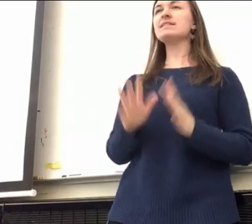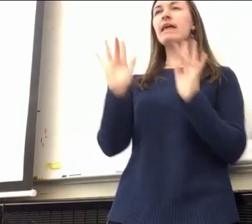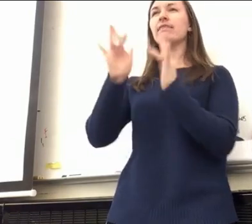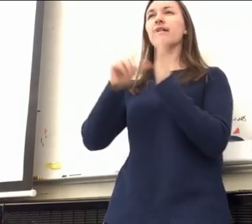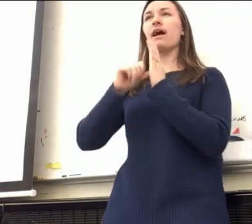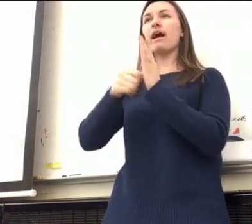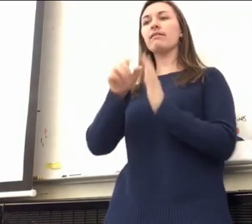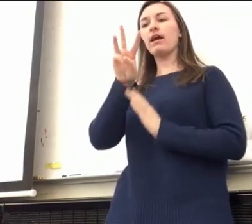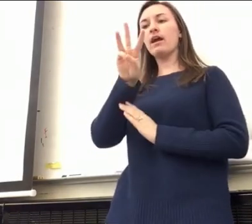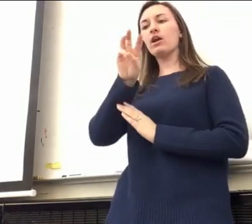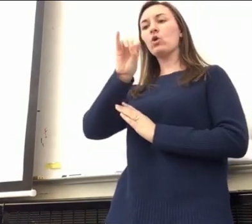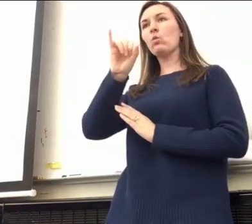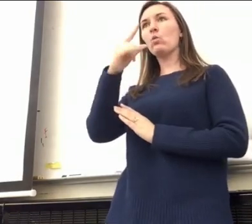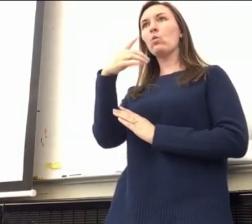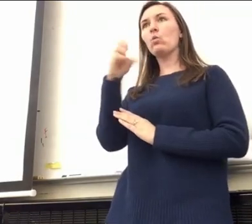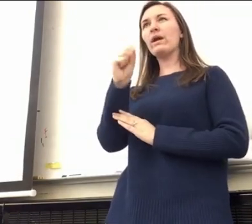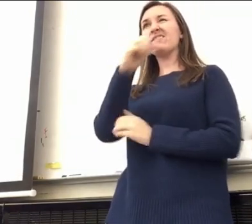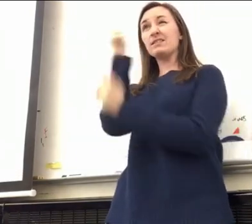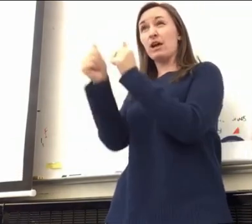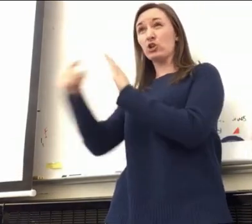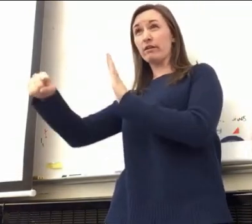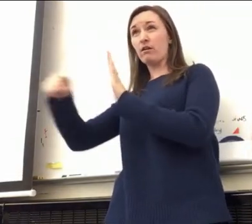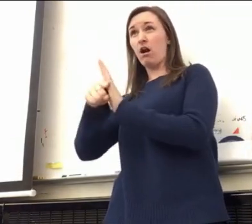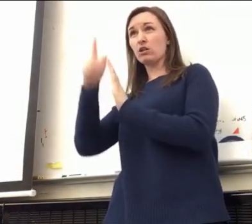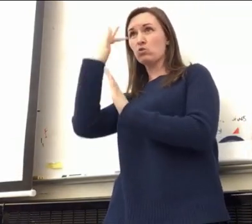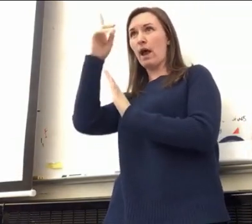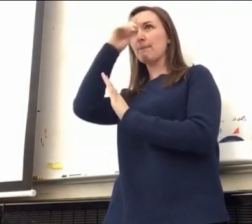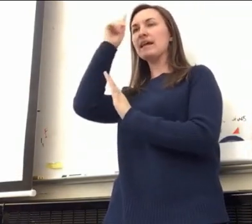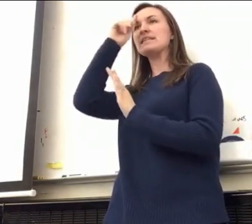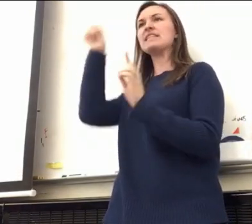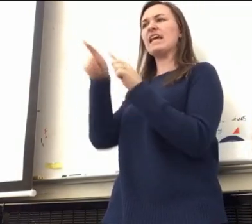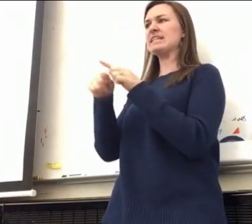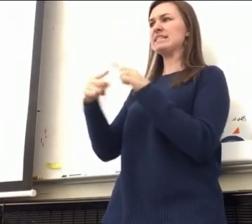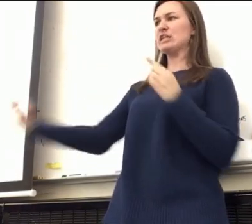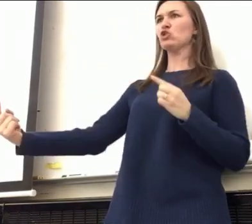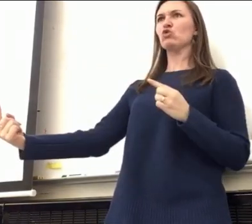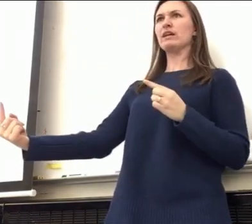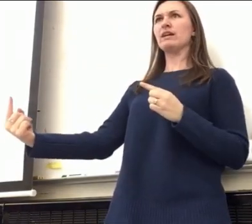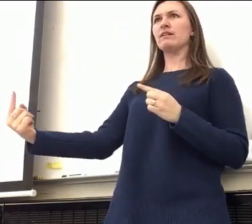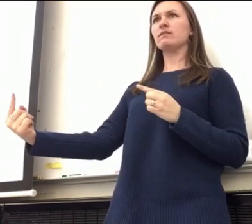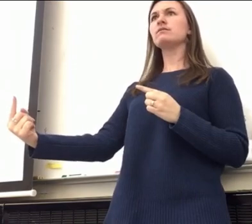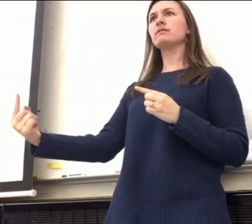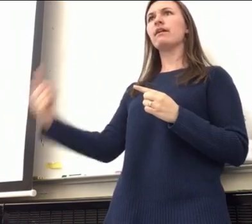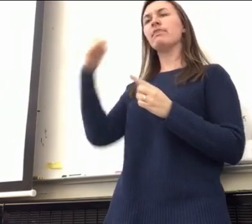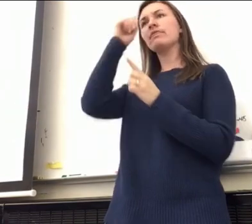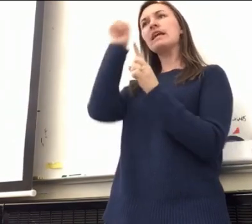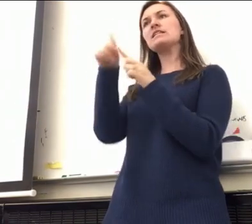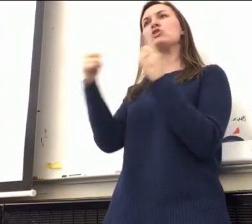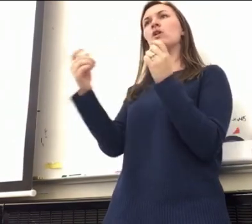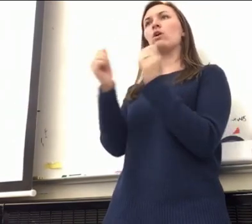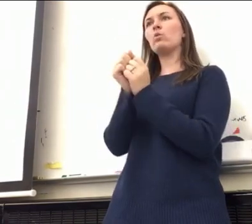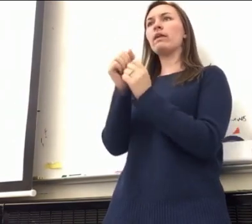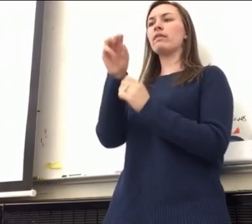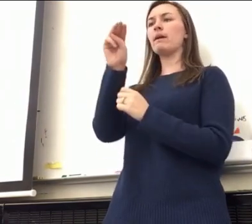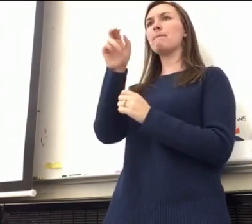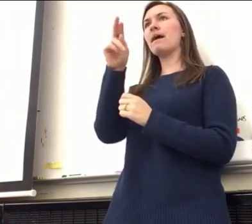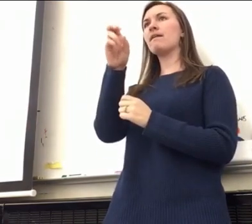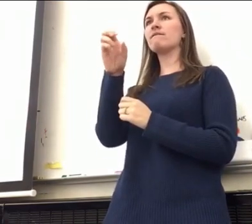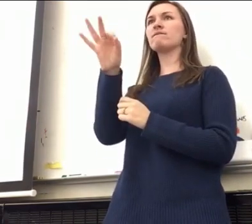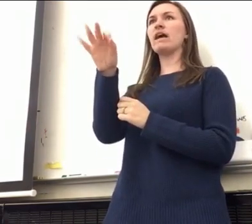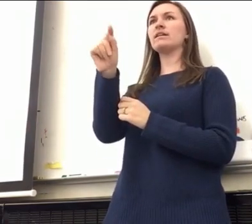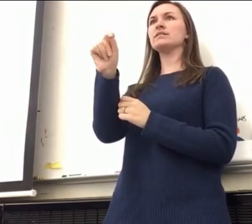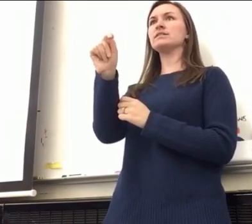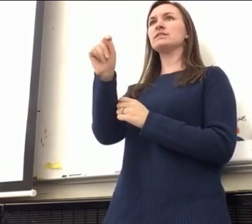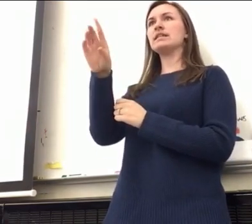the cons, is they disagree with manifest destiny and they believe that it should go away. Now, our next example is going